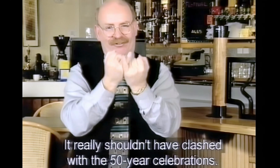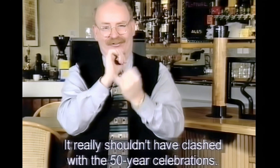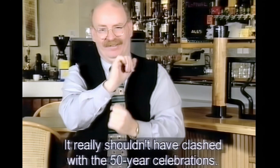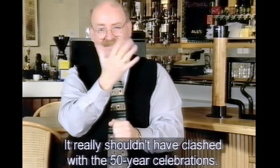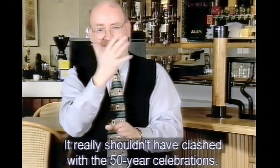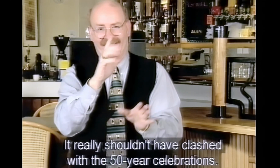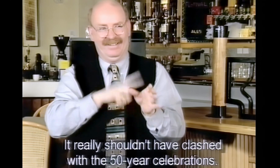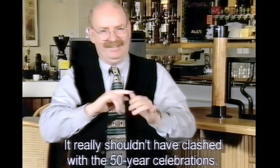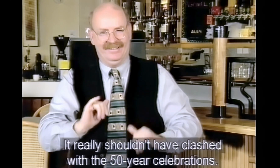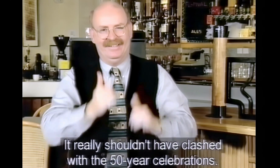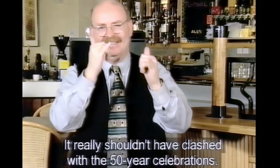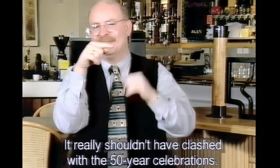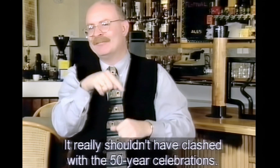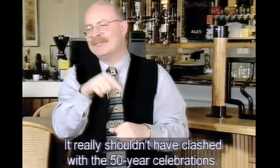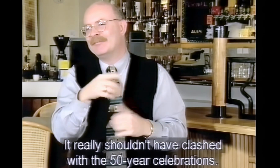with their celebrations.